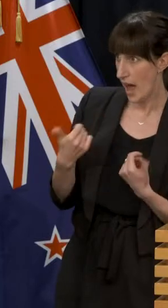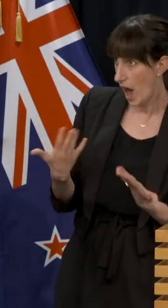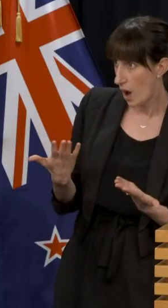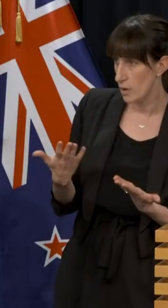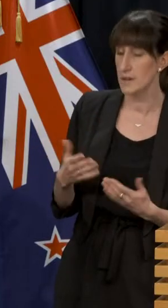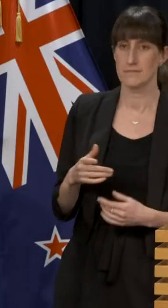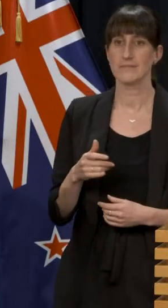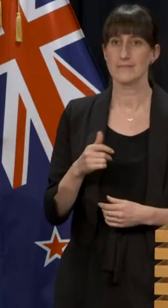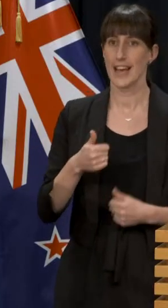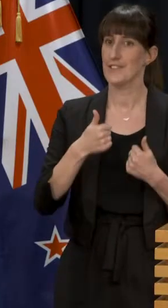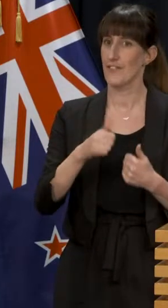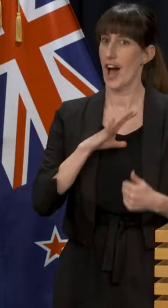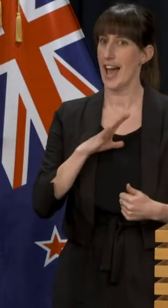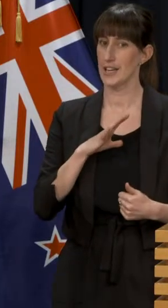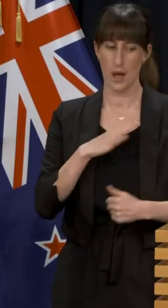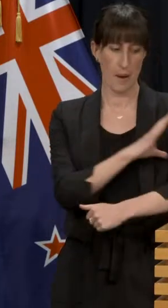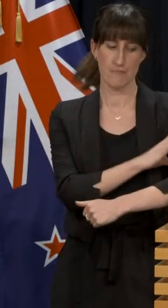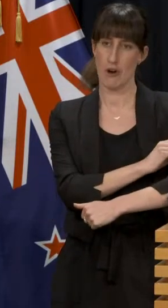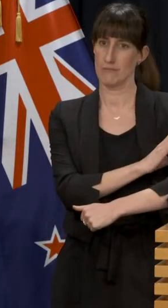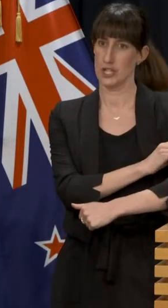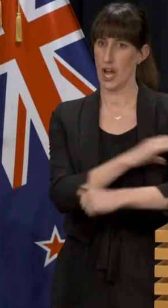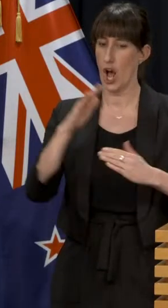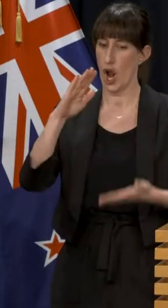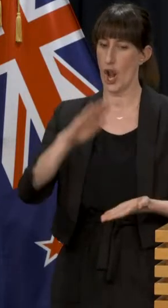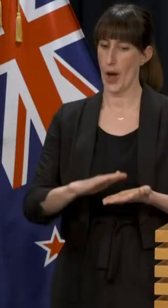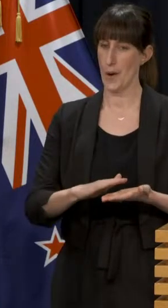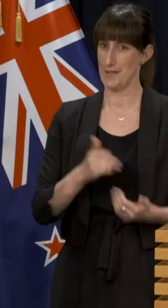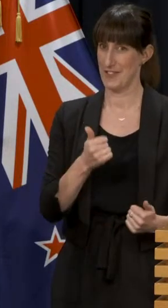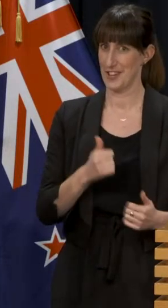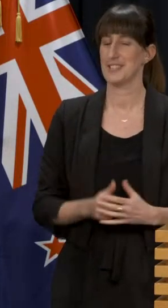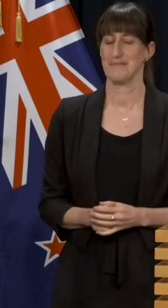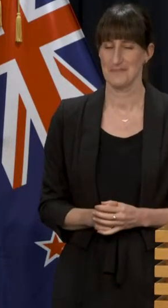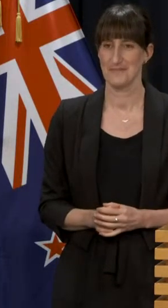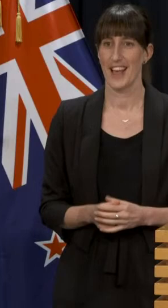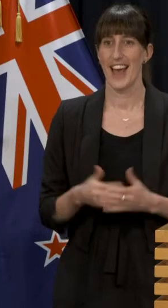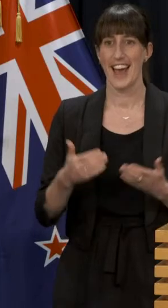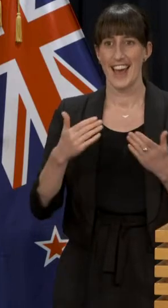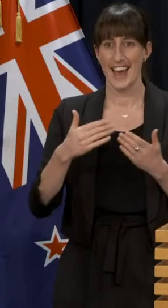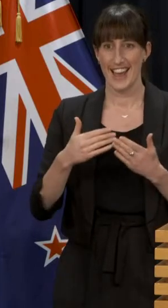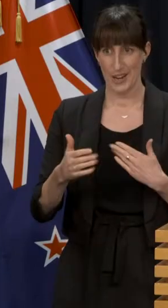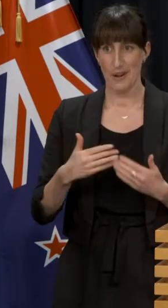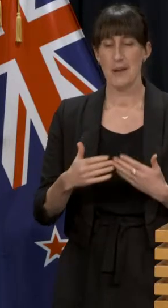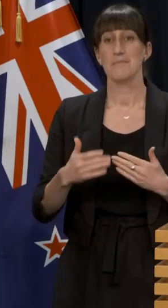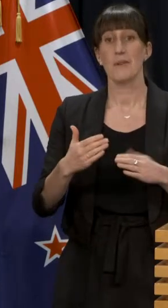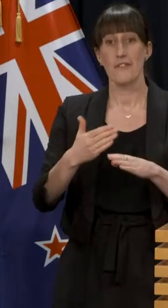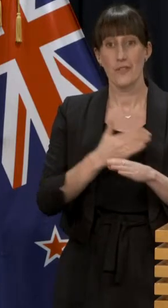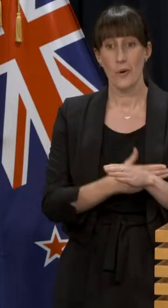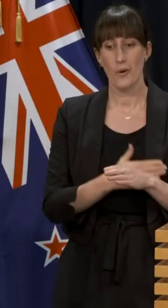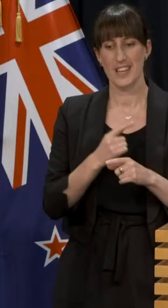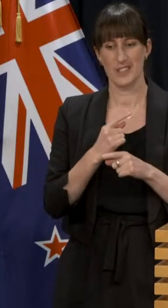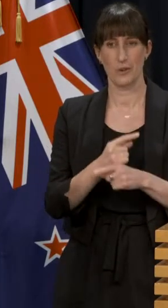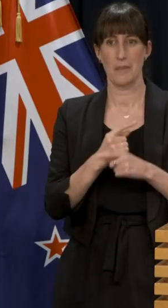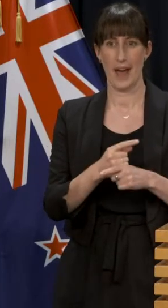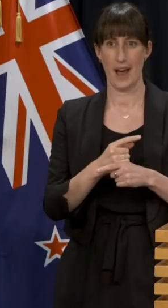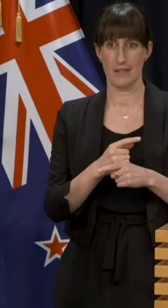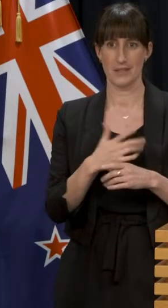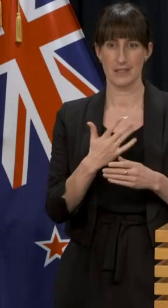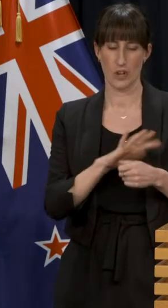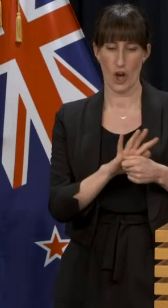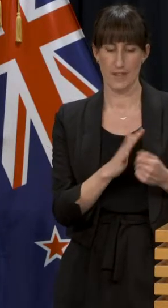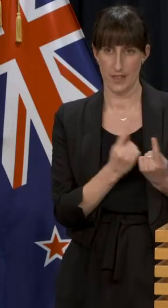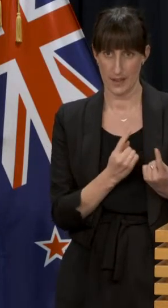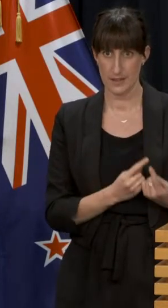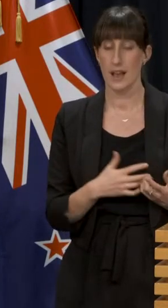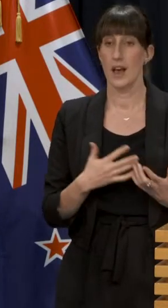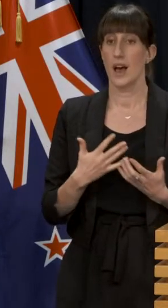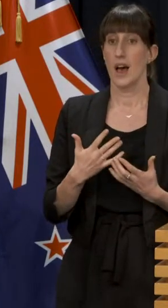an exception, very low blood pressure. So there you go. Today, before we get into the daily update, I want to talk about some of the things